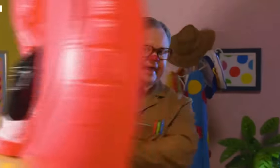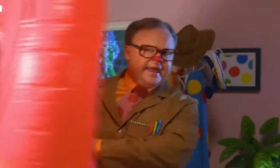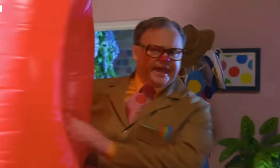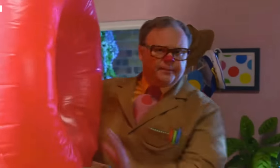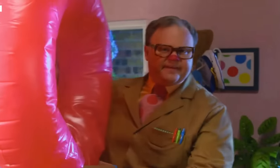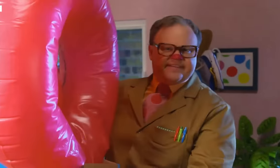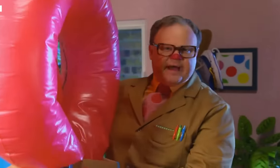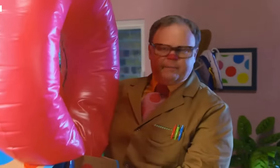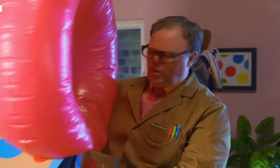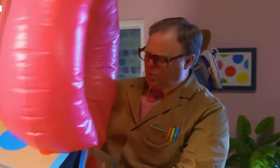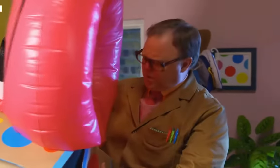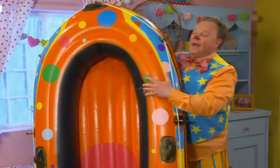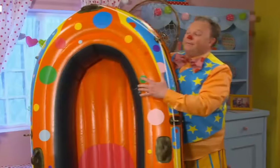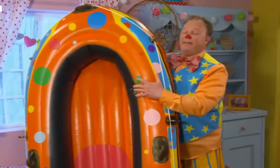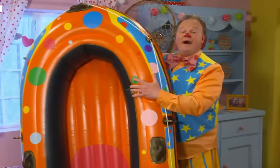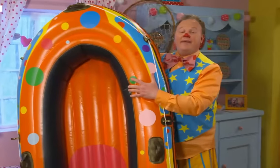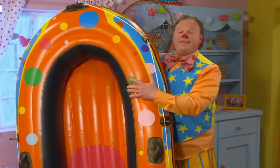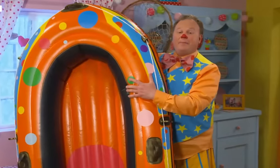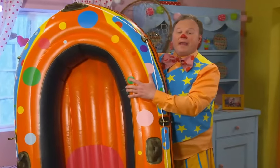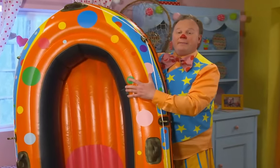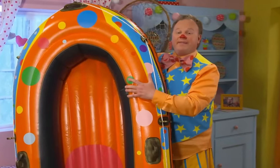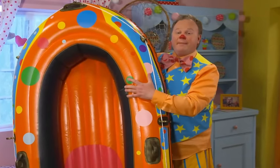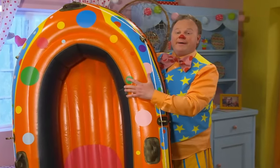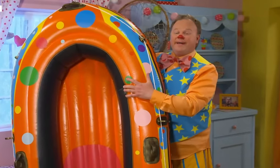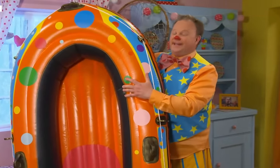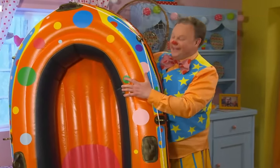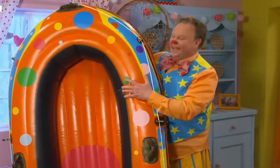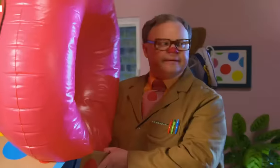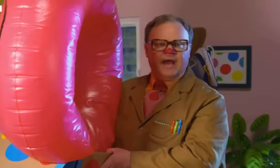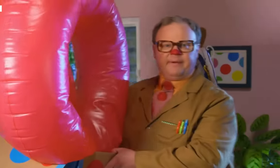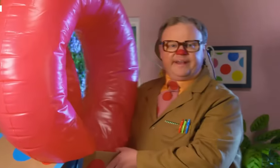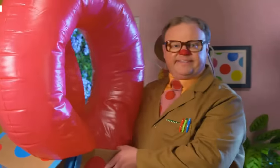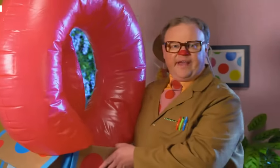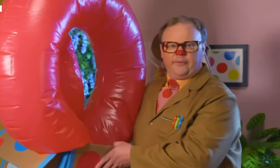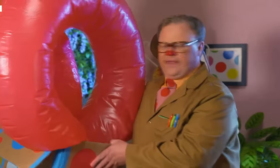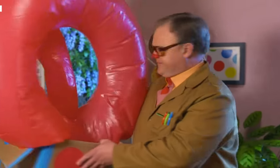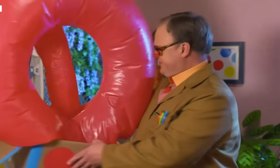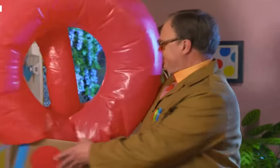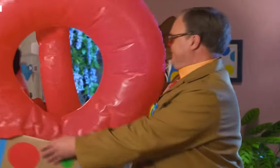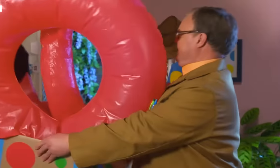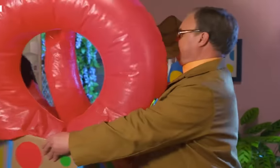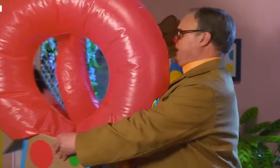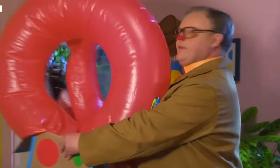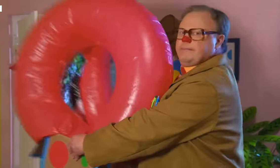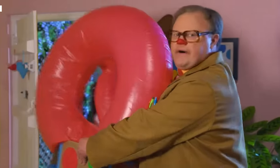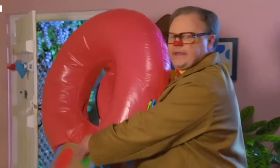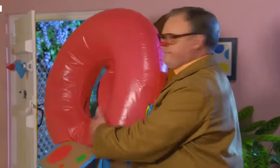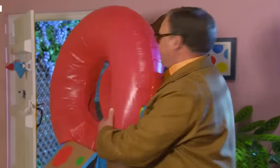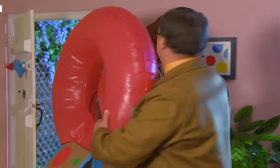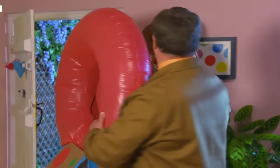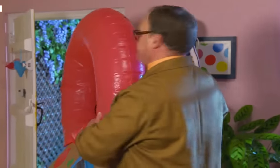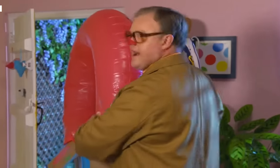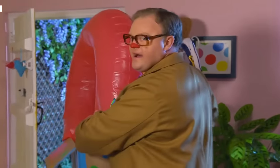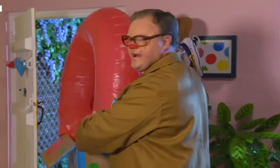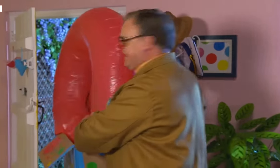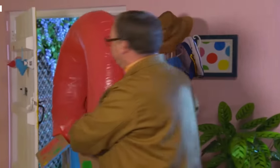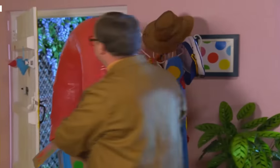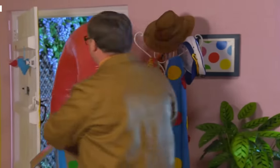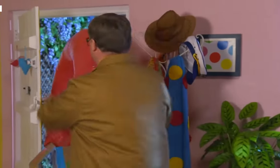Thank you, Mr. Tumble. Bye-bye, shopkeeper Tumble. How am I going to sell this? That go in the bargain bucket. Goodbye.